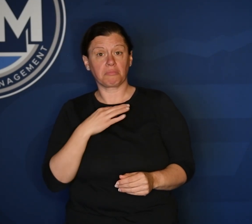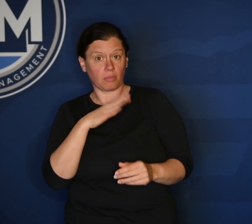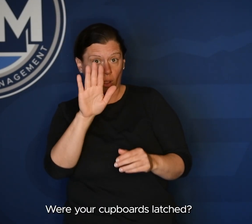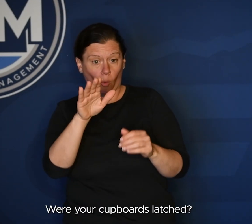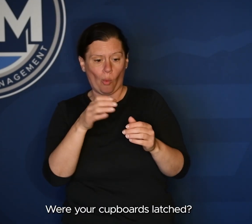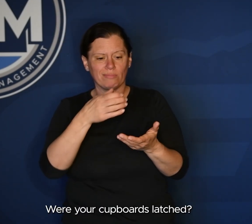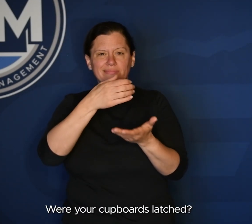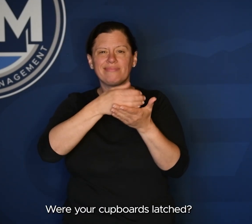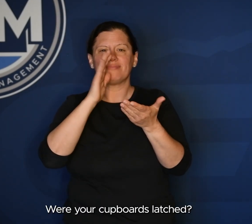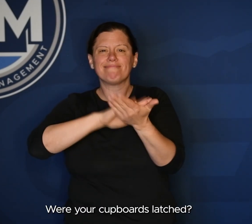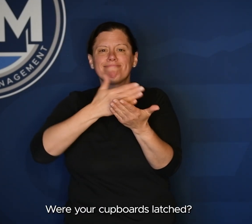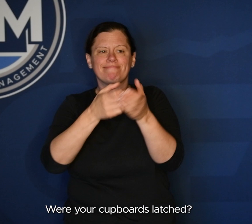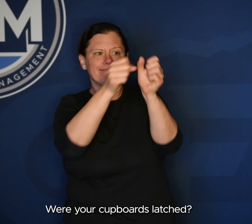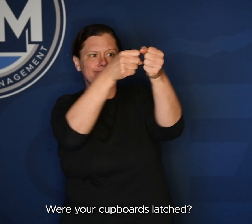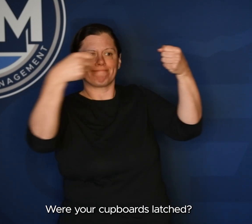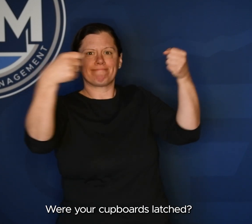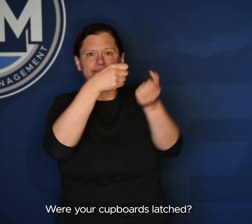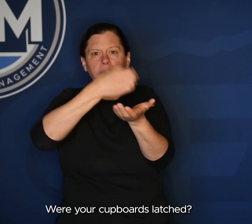Were your cupboards latched?